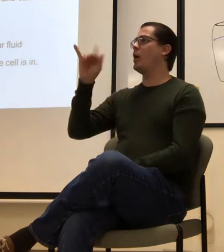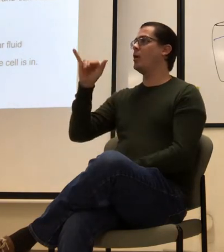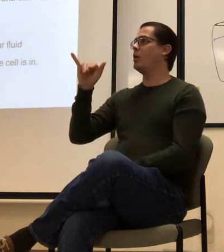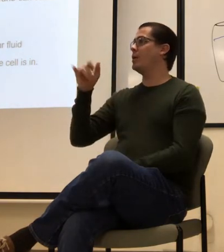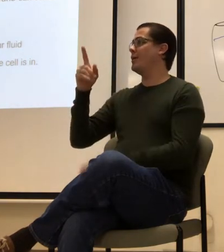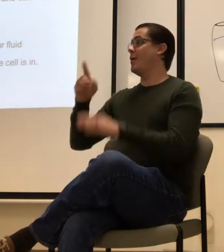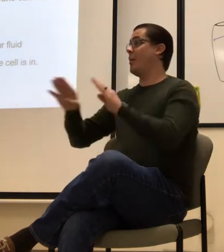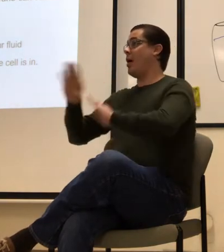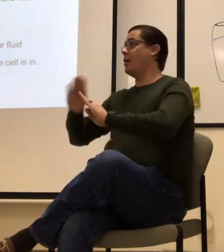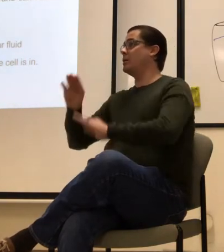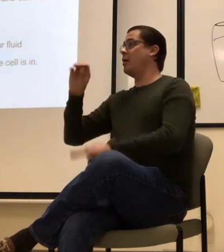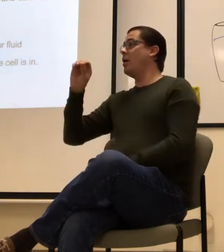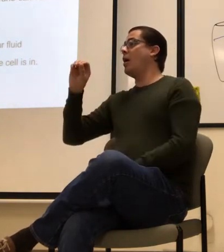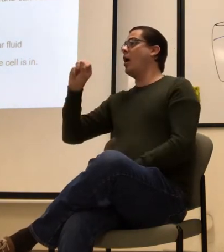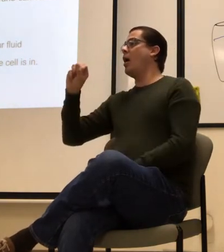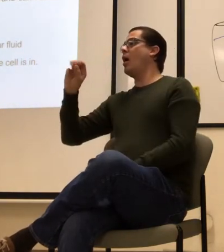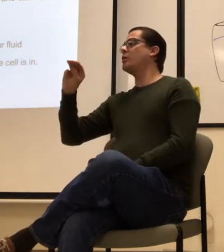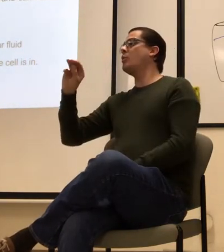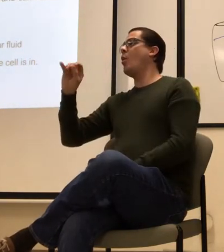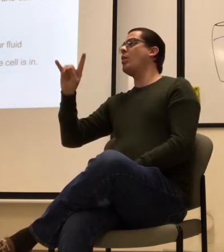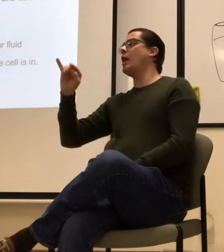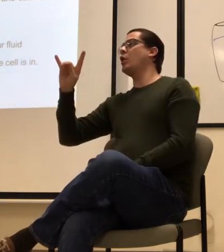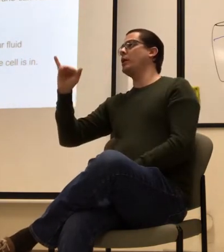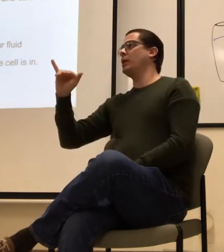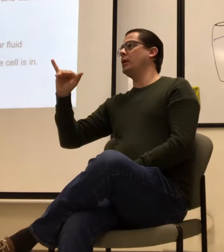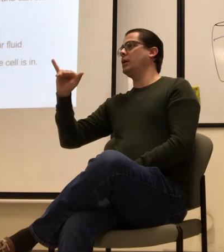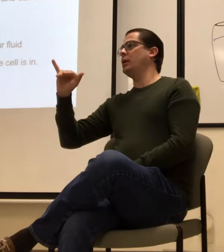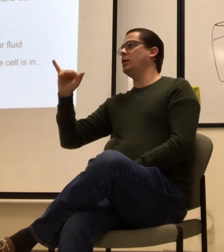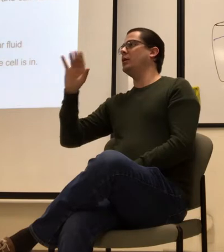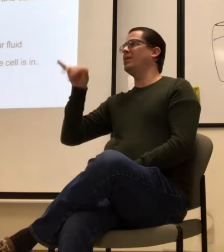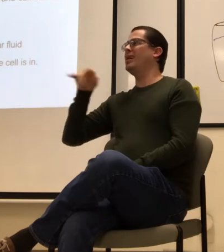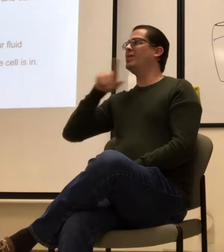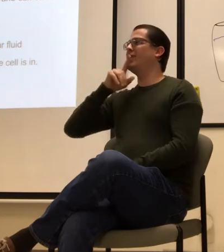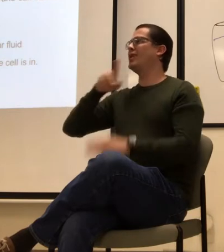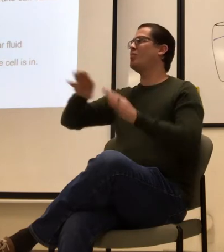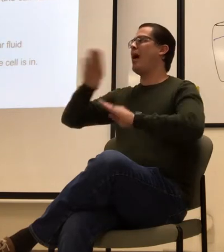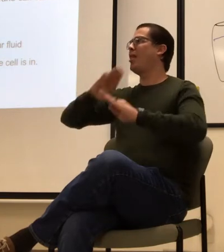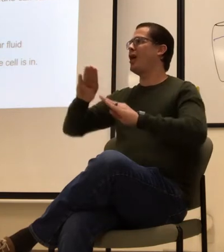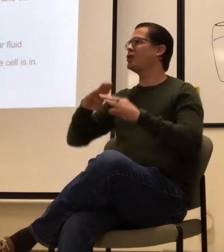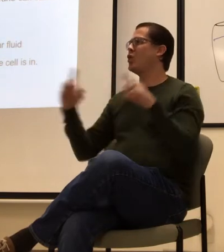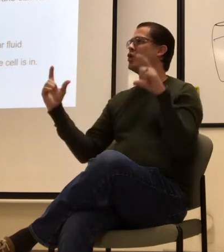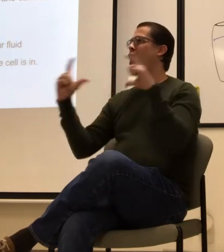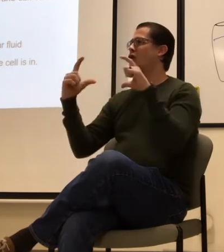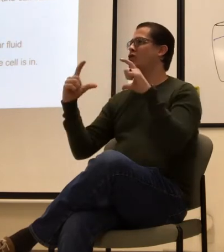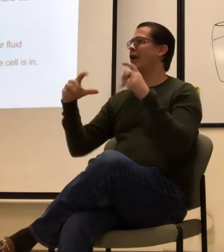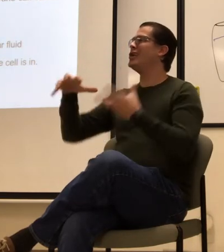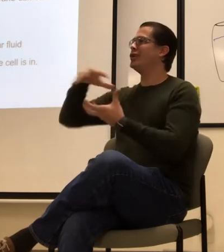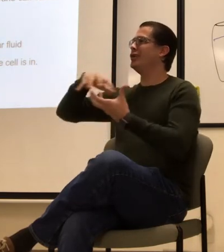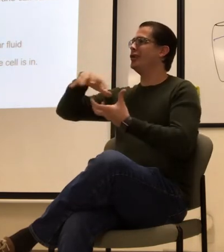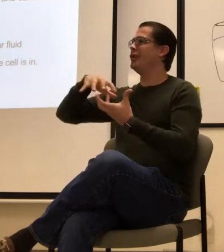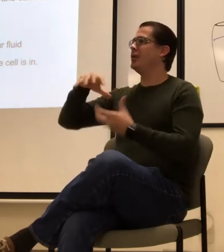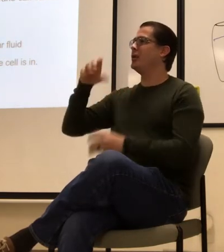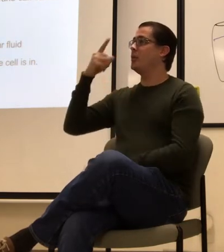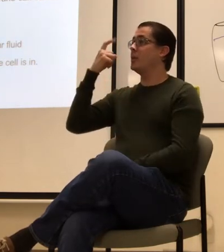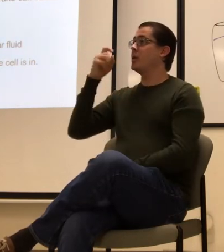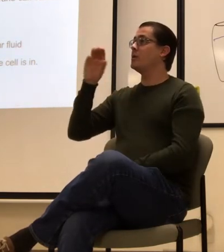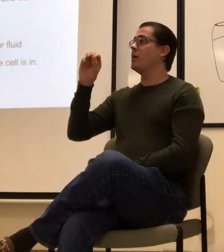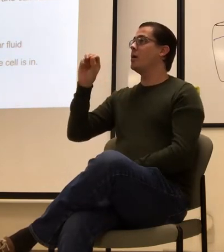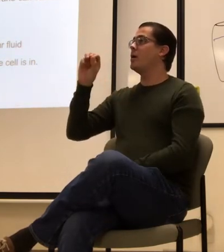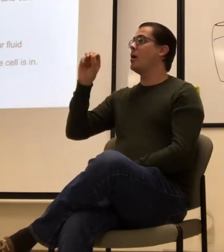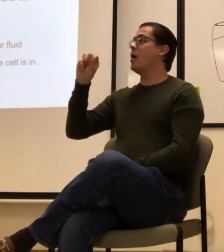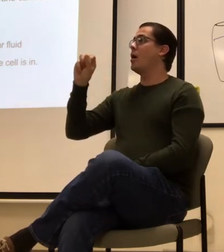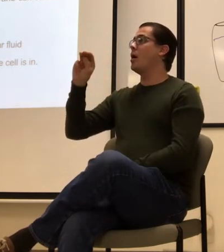osmolarity, OSM, which is basically biological concentration because osmolarity,